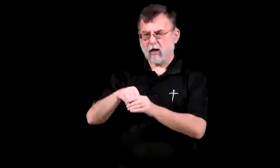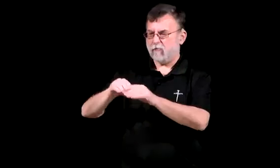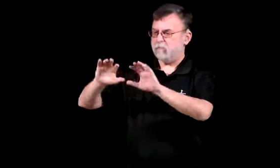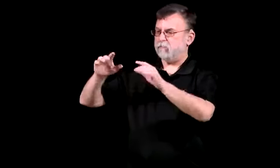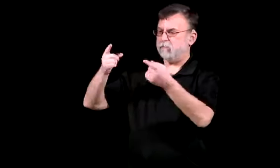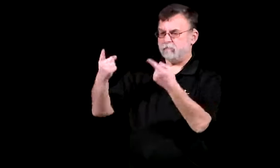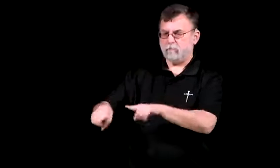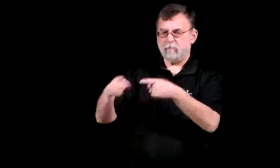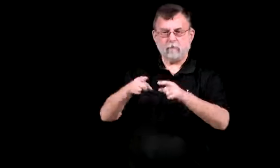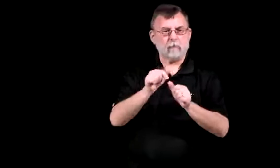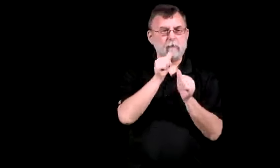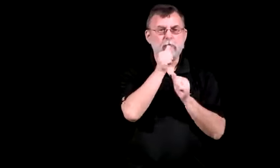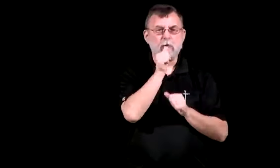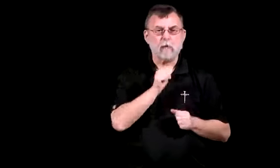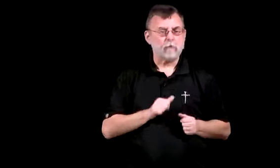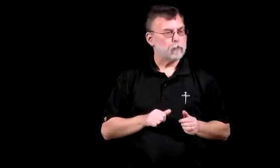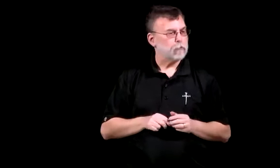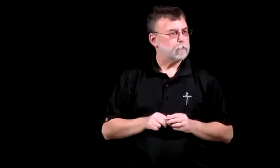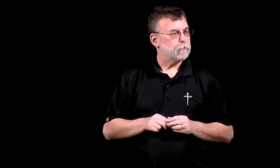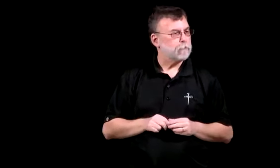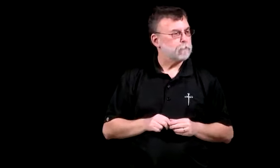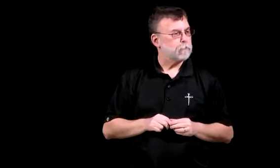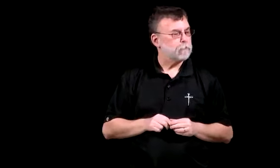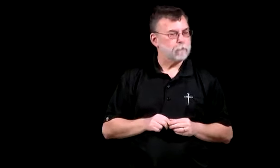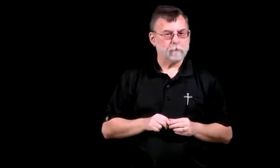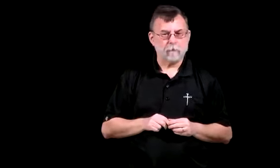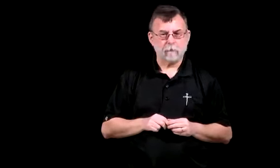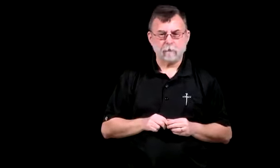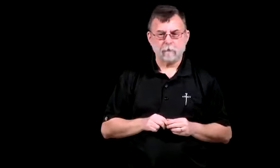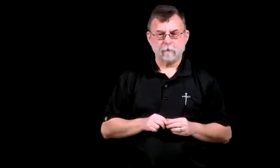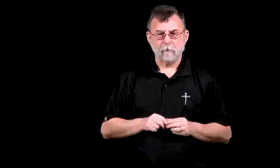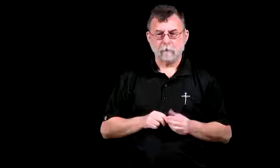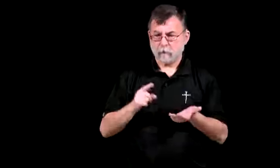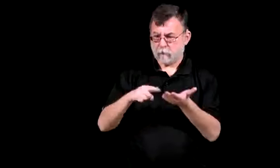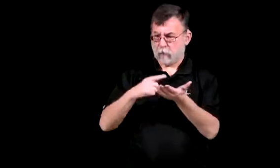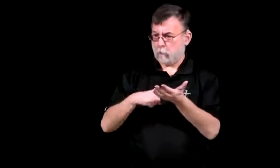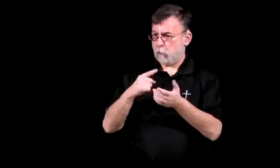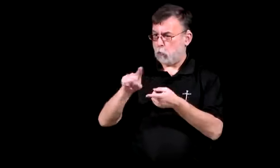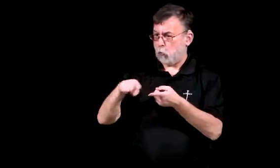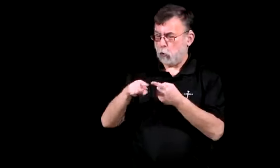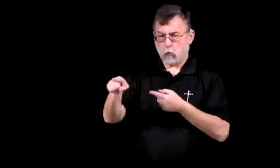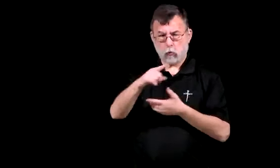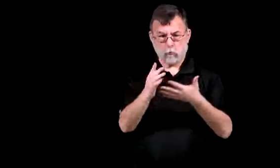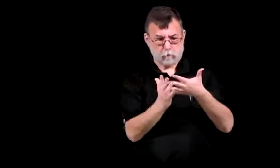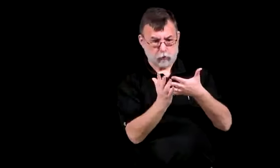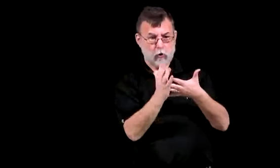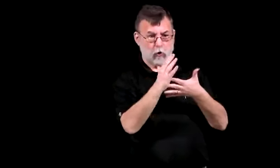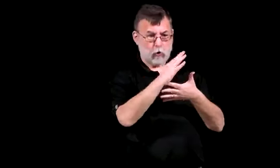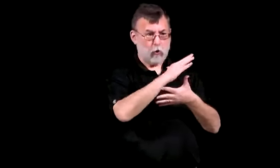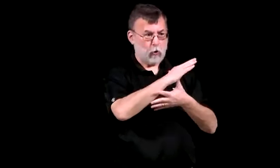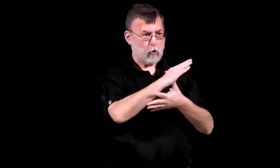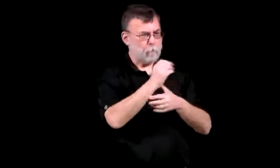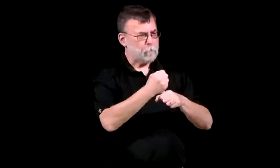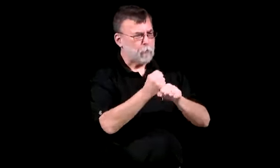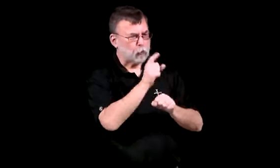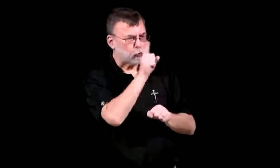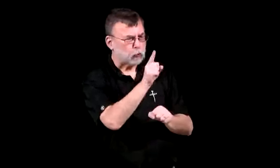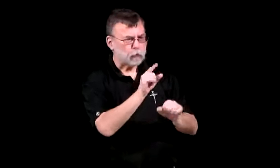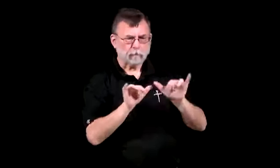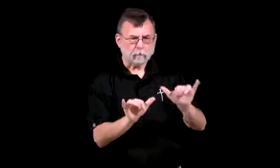during suffering or trials or something that comes up to disrupt our priority. You have your priority set and